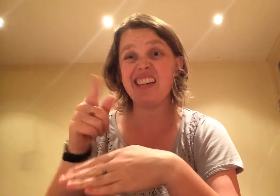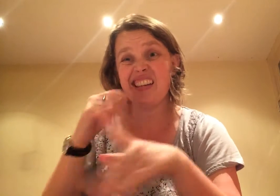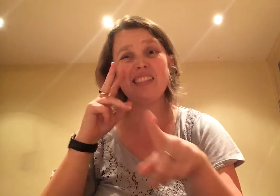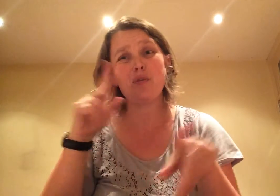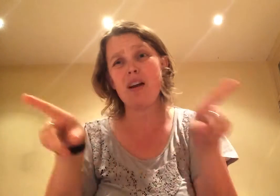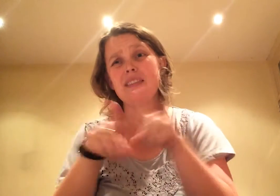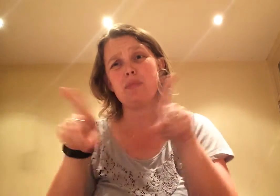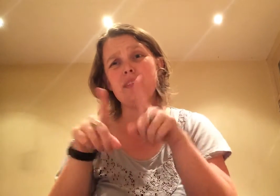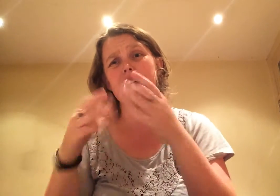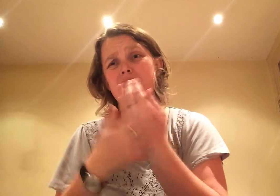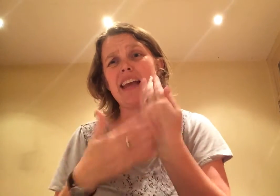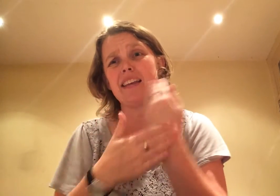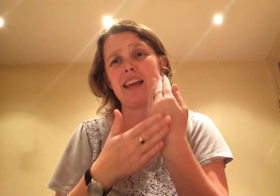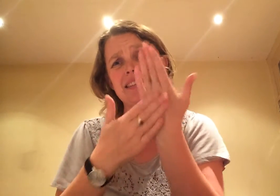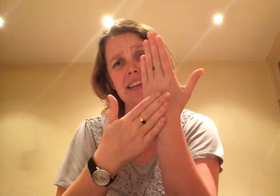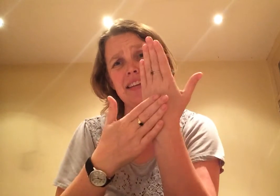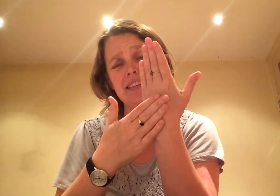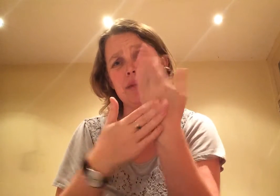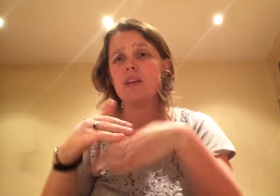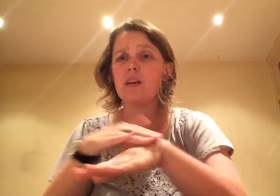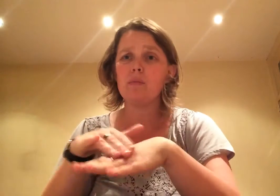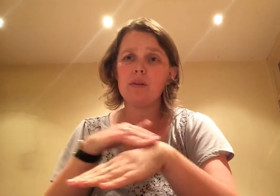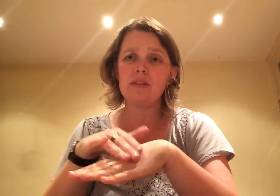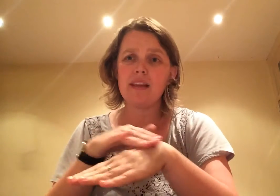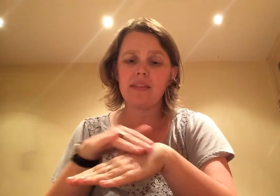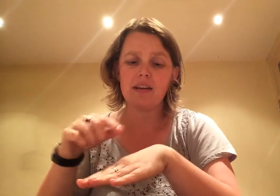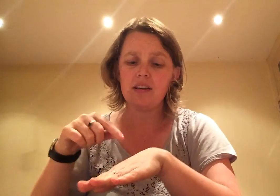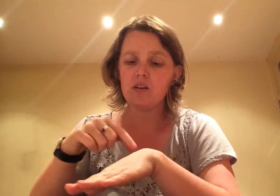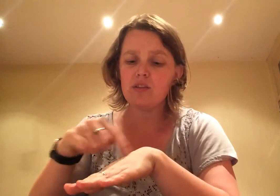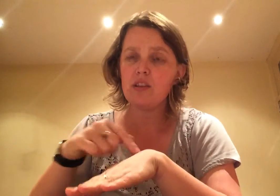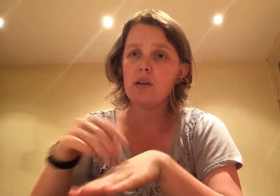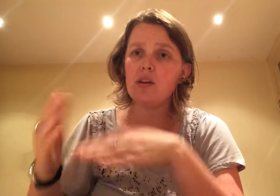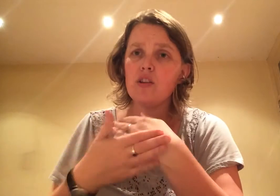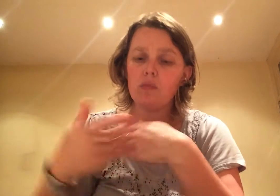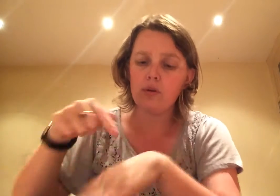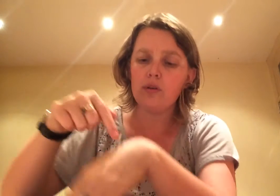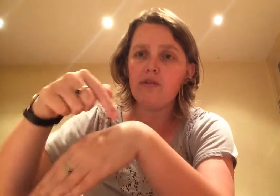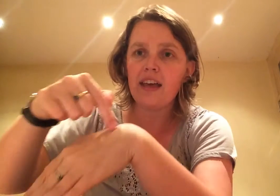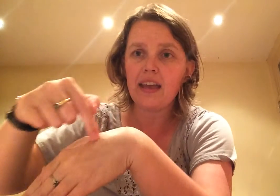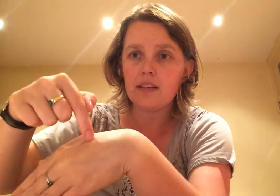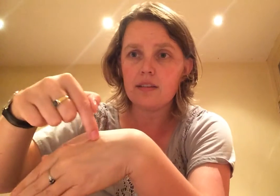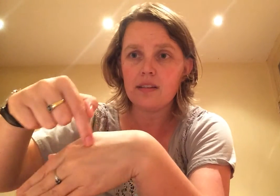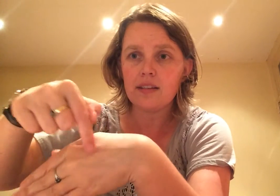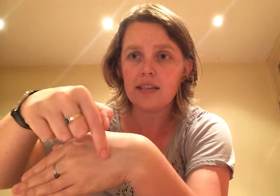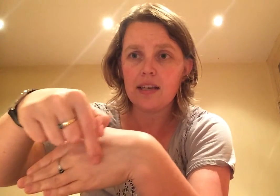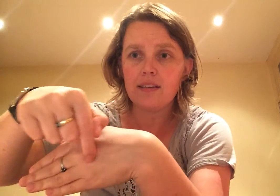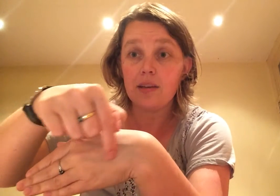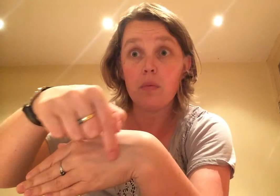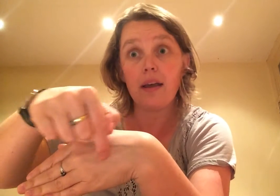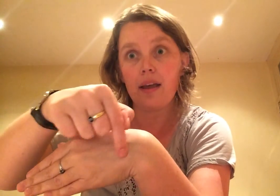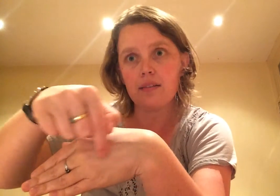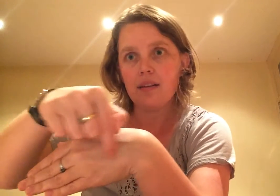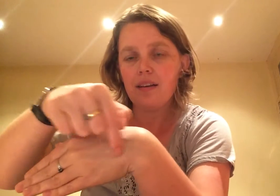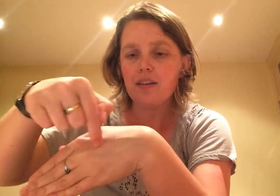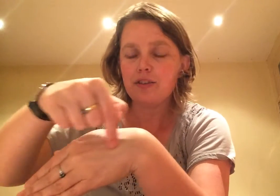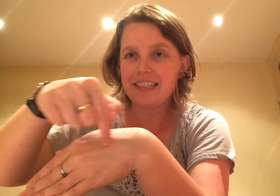is quite similar to Saturday. Saturday's up, blue's like that, because of your blue veins. You can see in my hand, you can